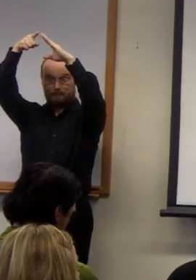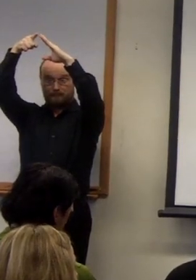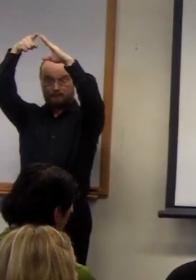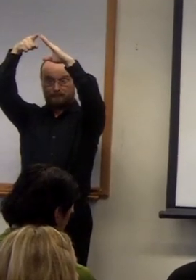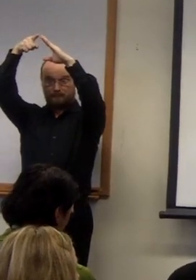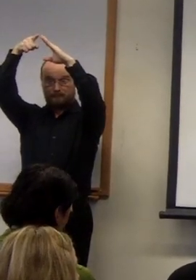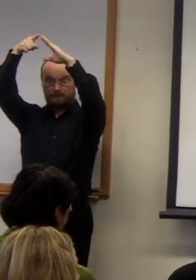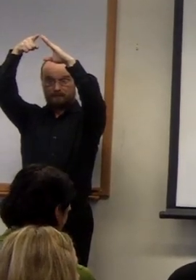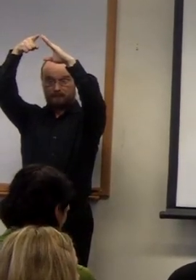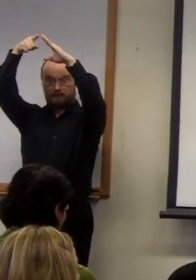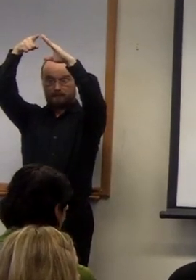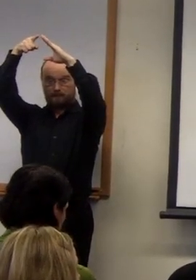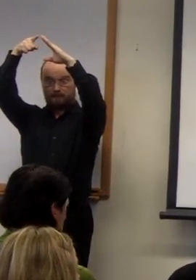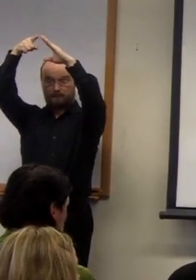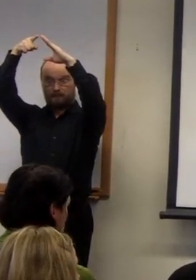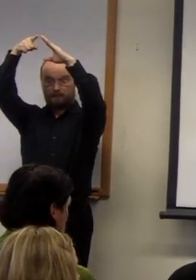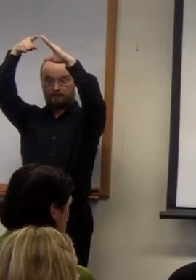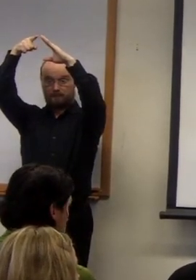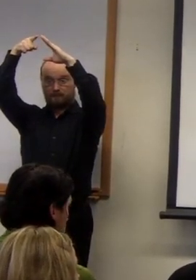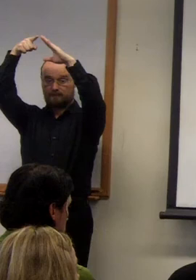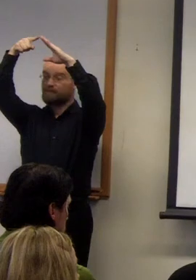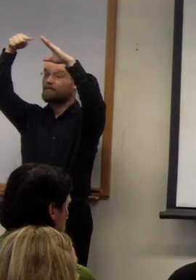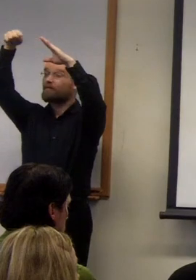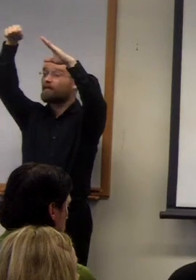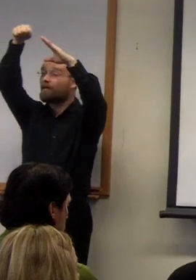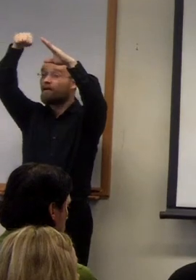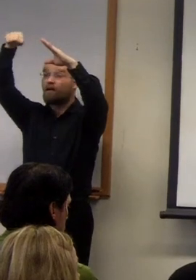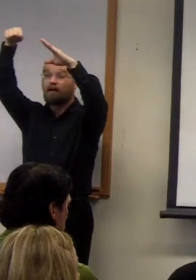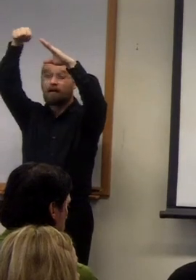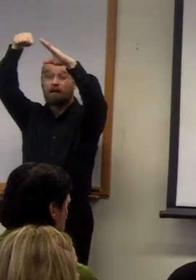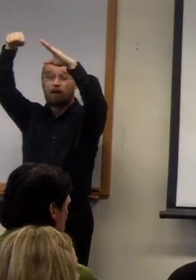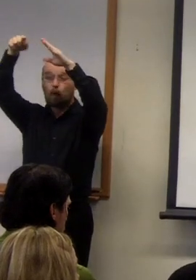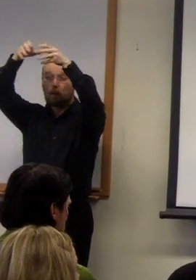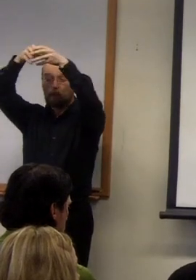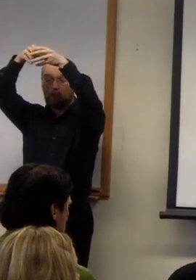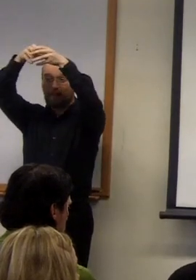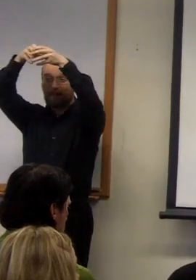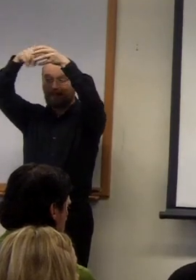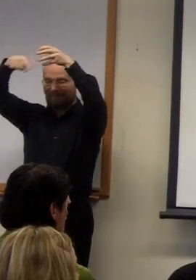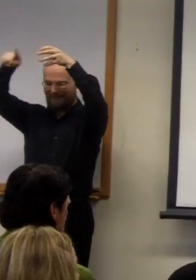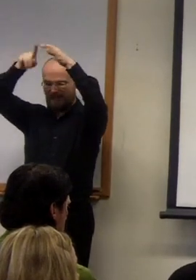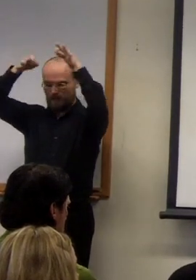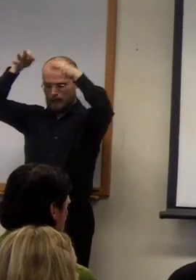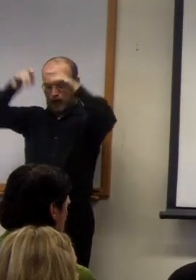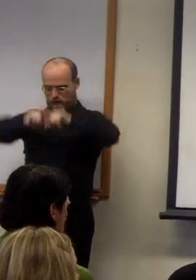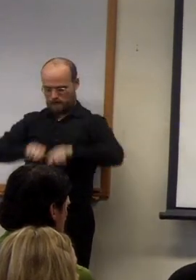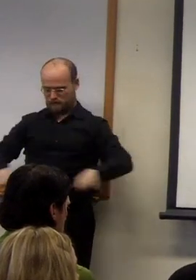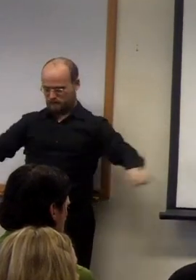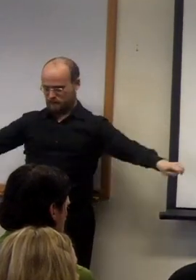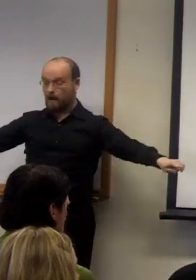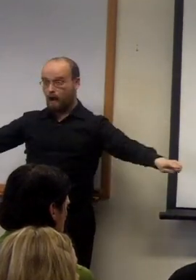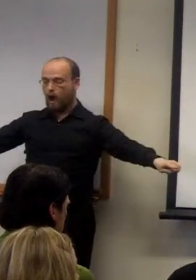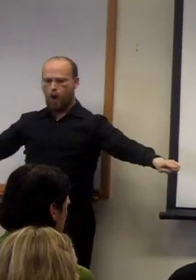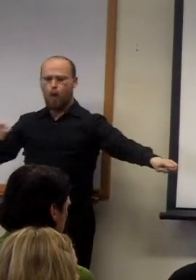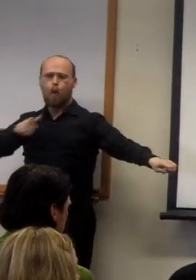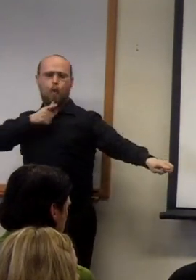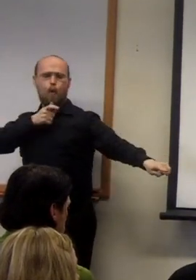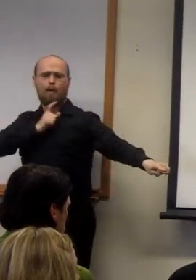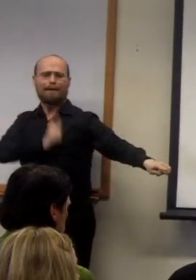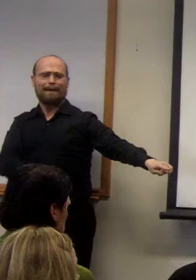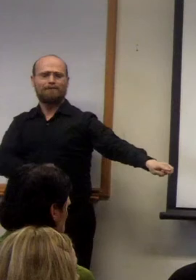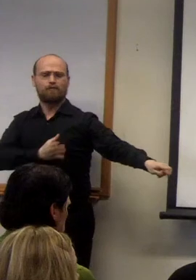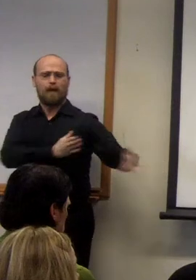and they're deciding there's a small amount of human beings at the top of the pyramid deciding which other human beings at the bottom of the pyramid deserve human rights.